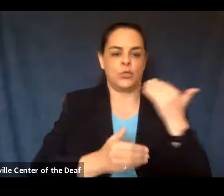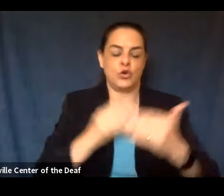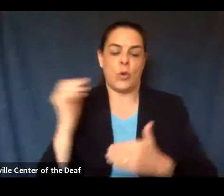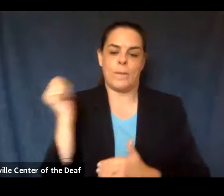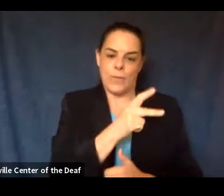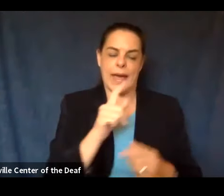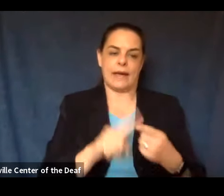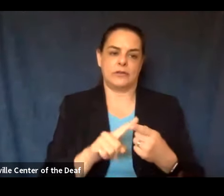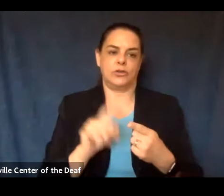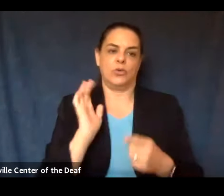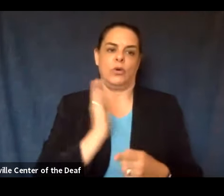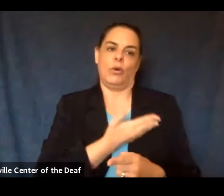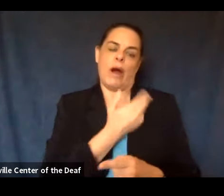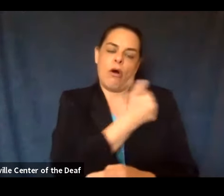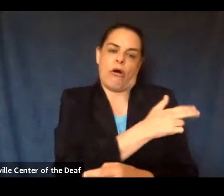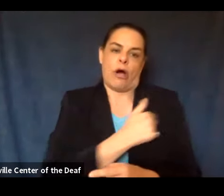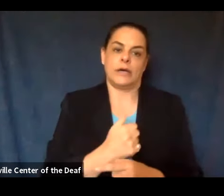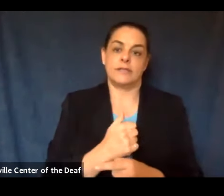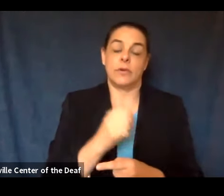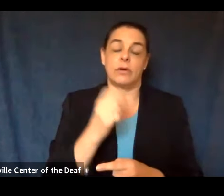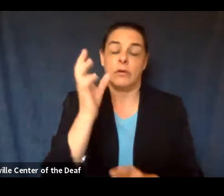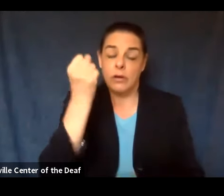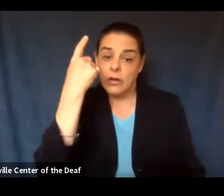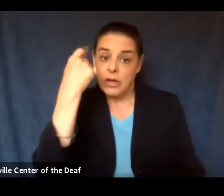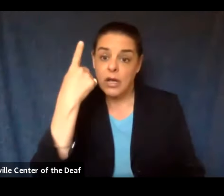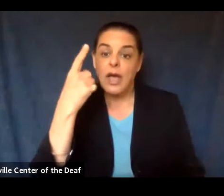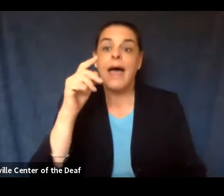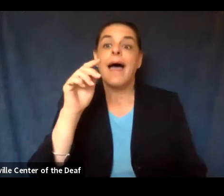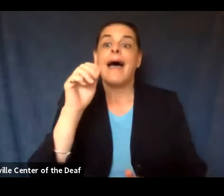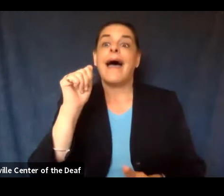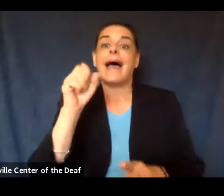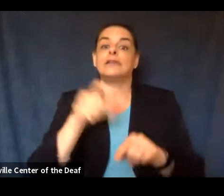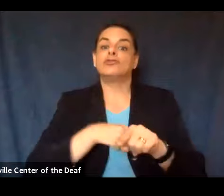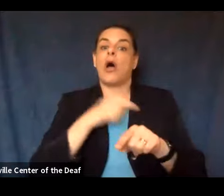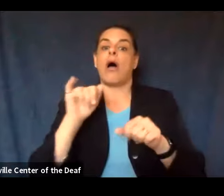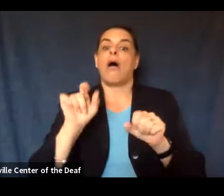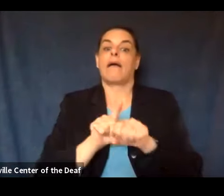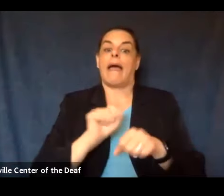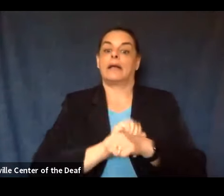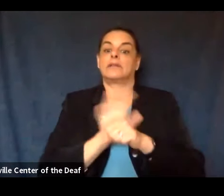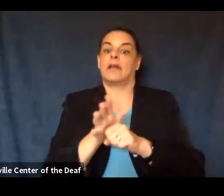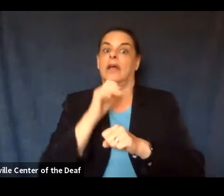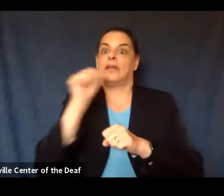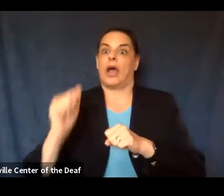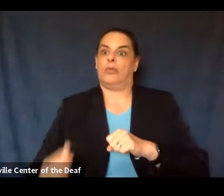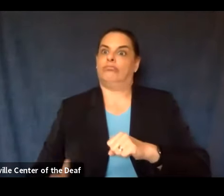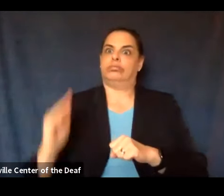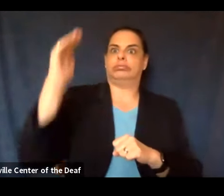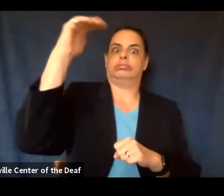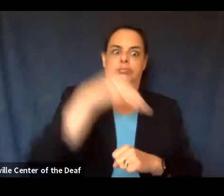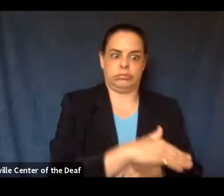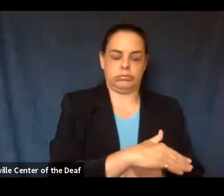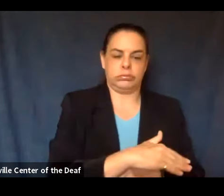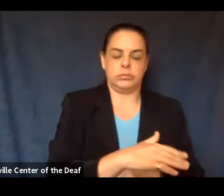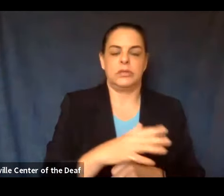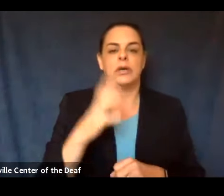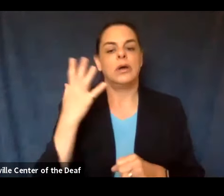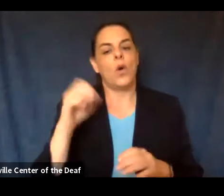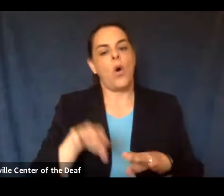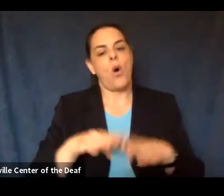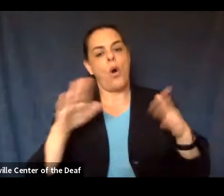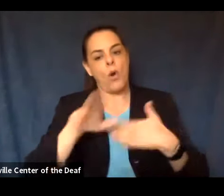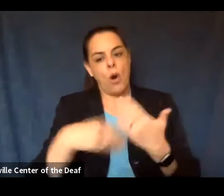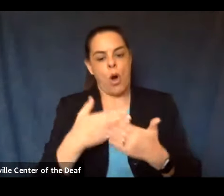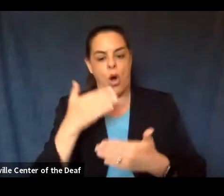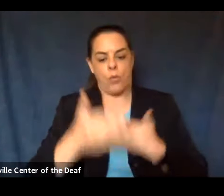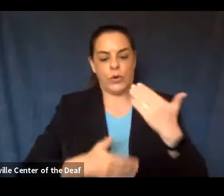again, barring any significant uptick in the burden of disease in our community, being open to all procedures and services on our campus by